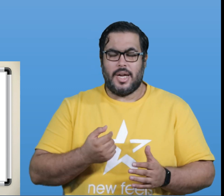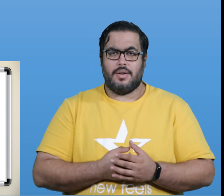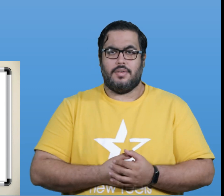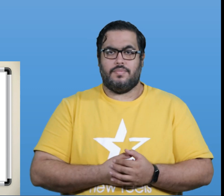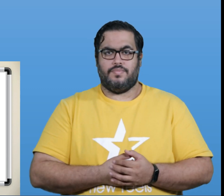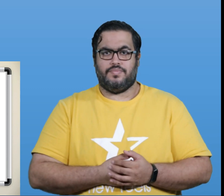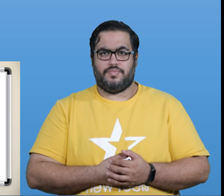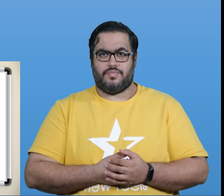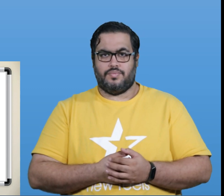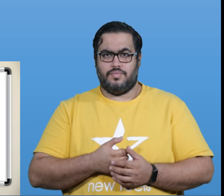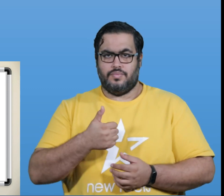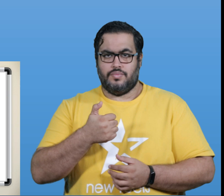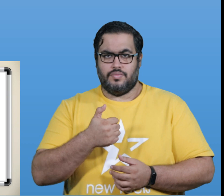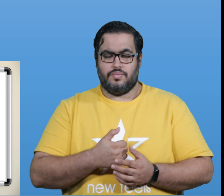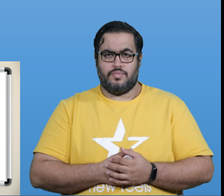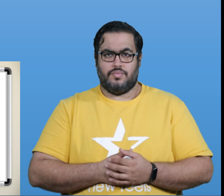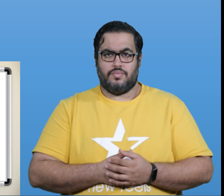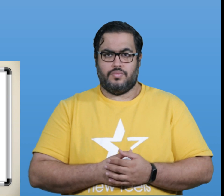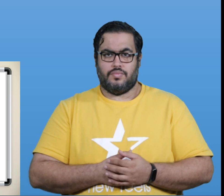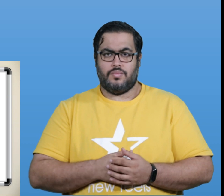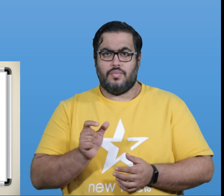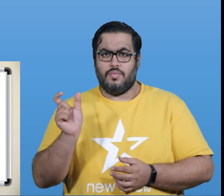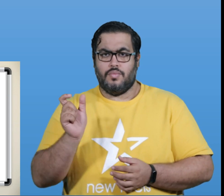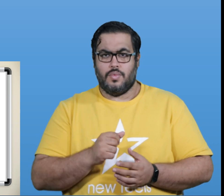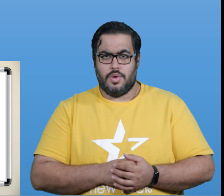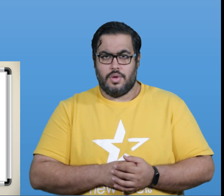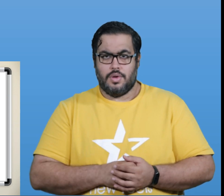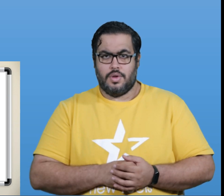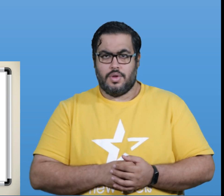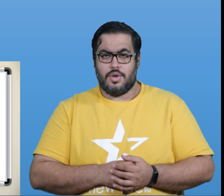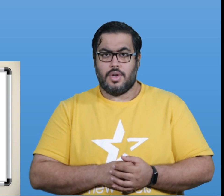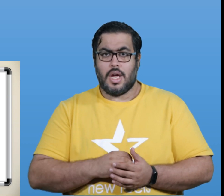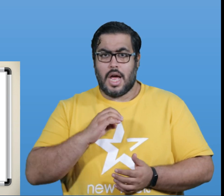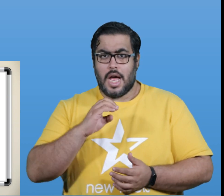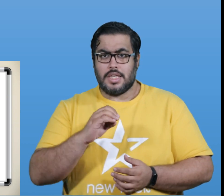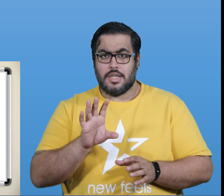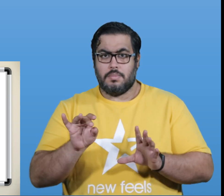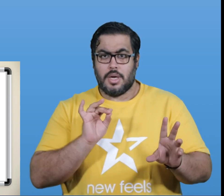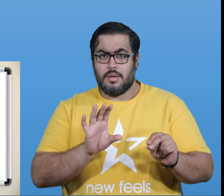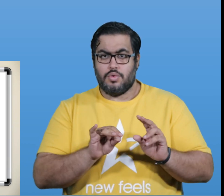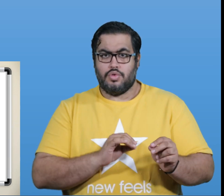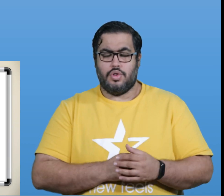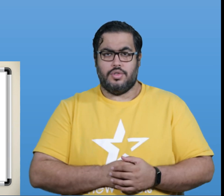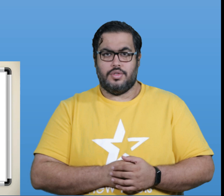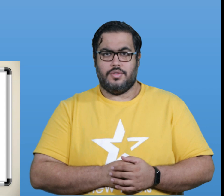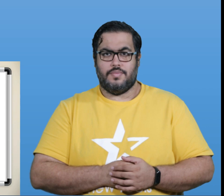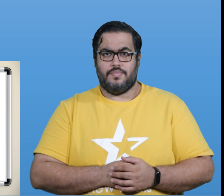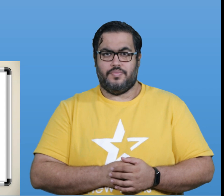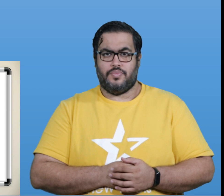practice. The first part is the vocabulary. So we want to answer this multiple choice question. We want to choose the correct answer